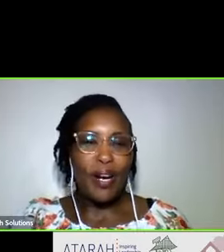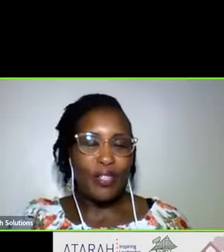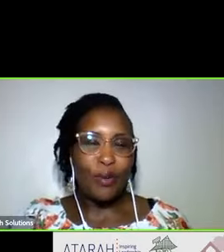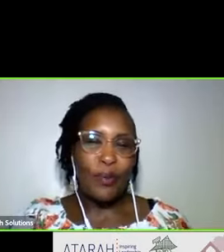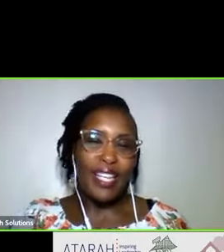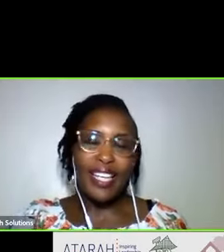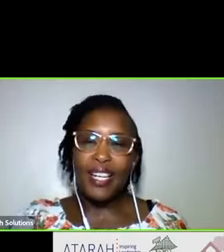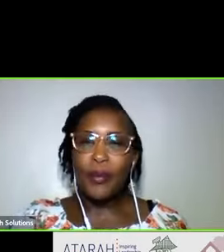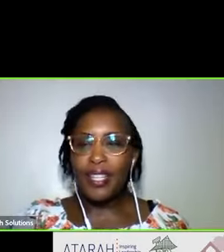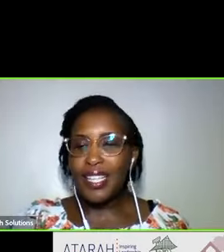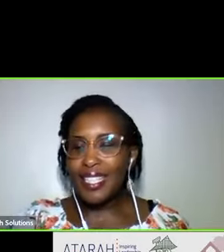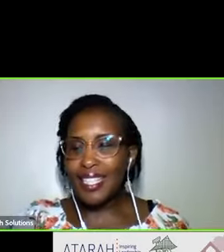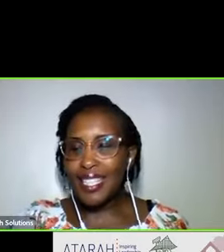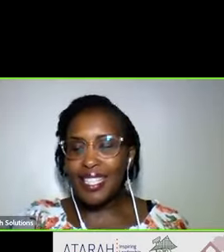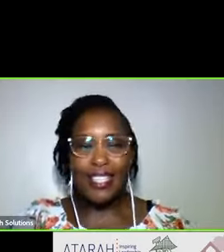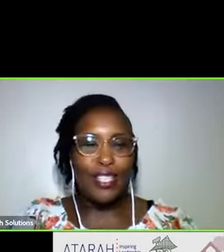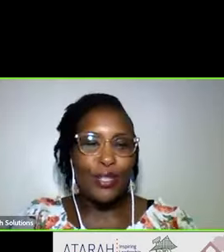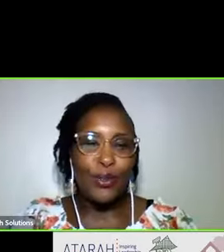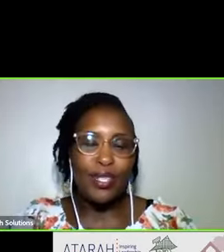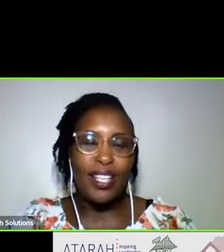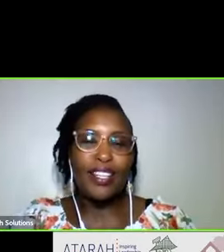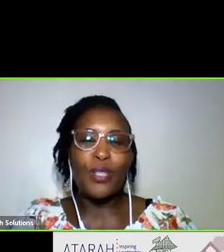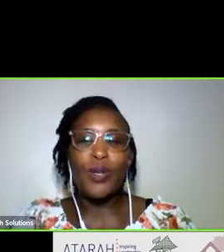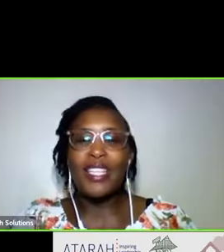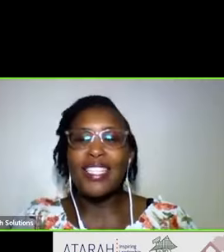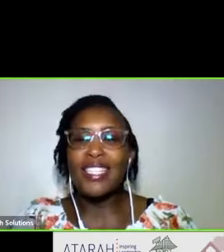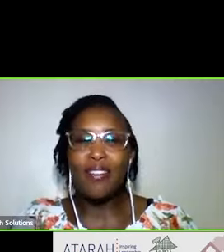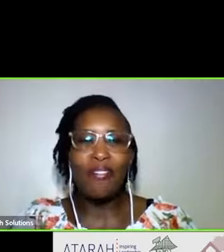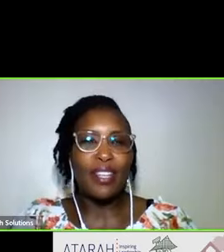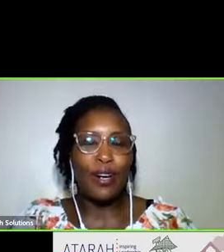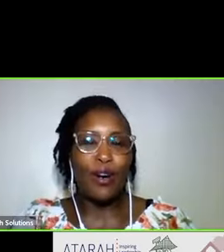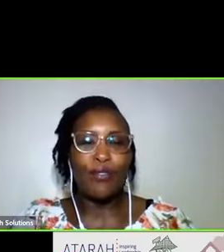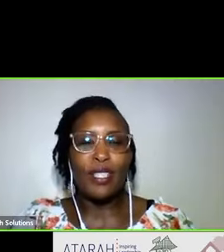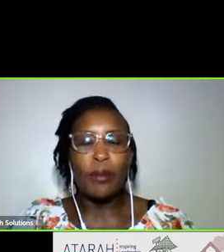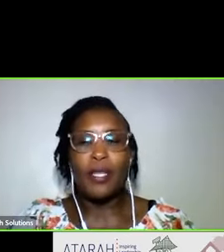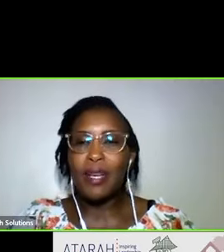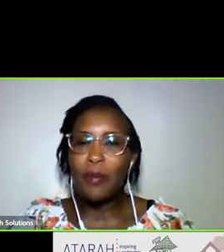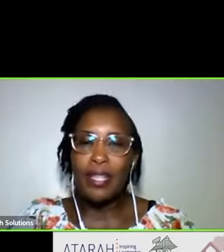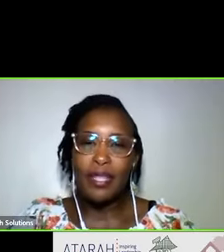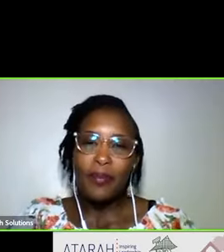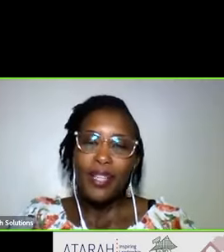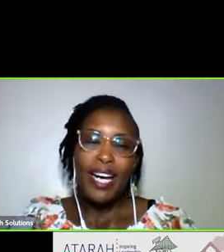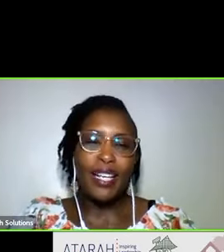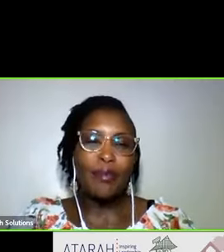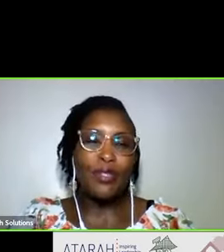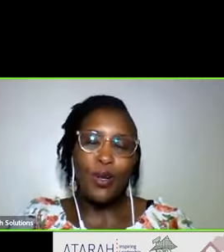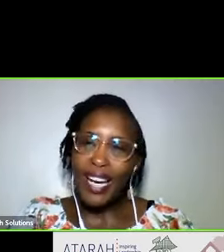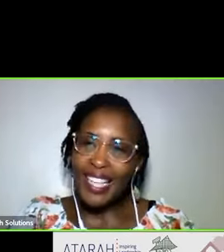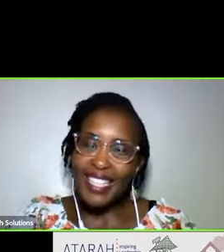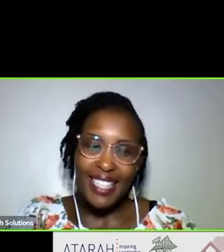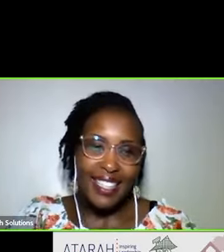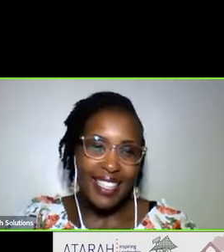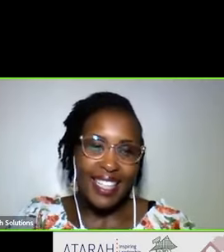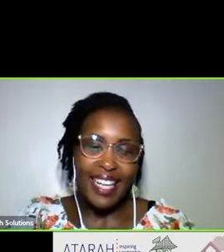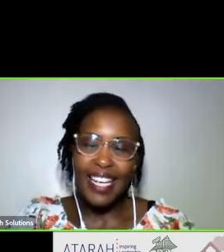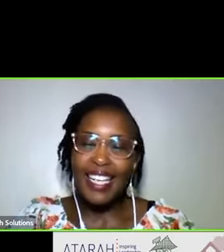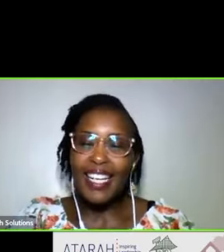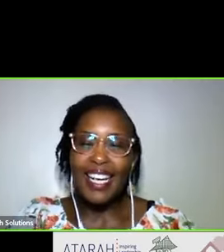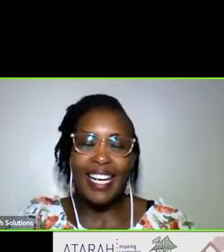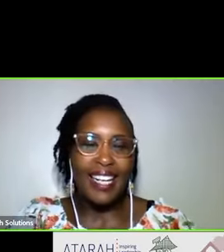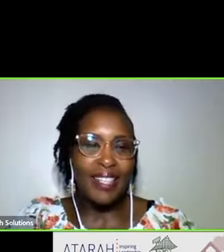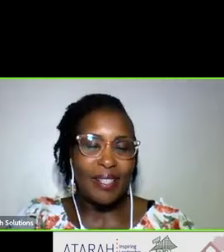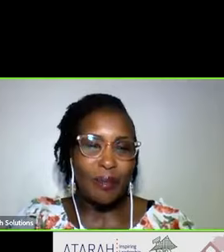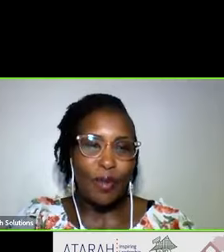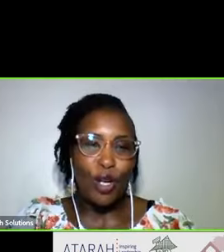so much for being here with us. This is Tuesday, the 27th of September. I am so excited